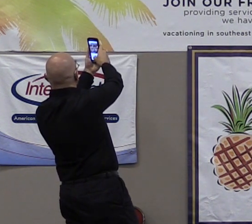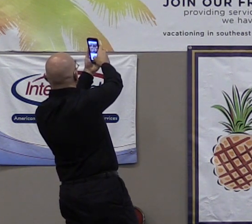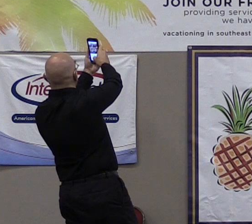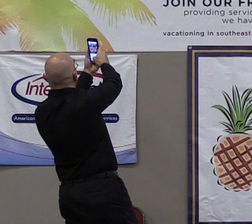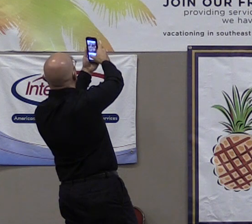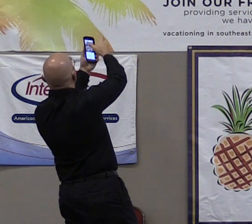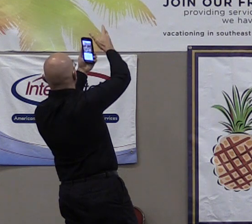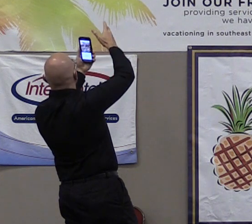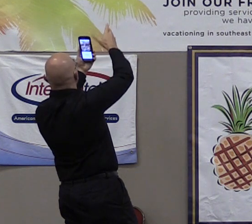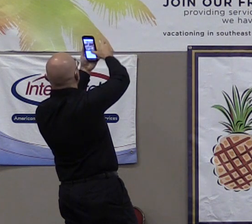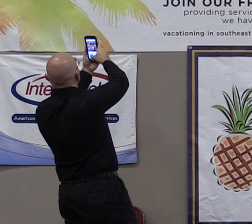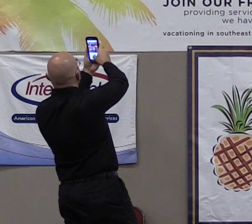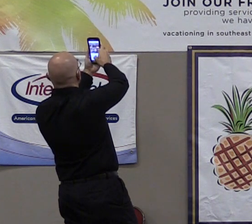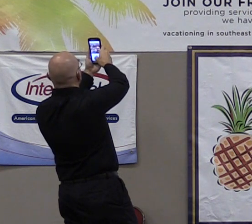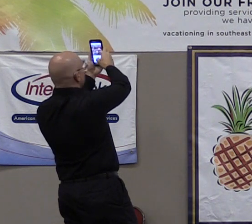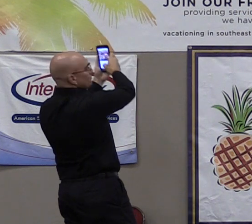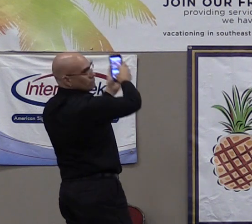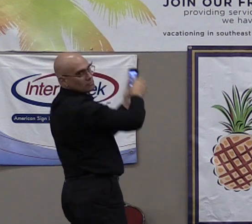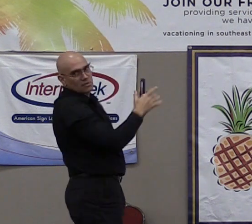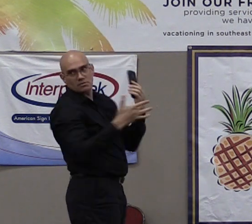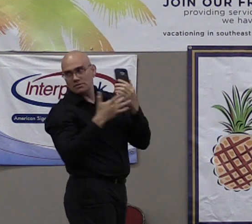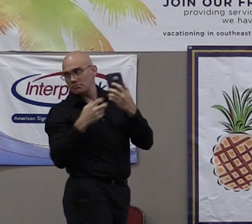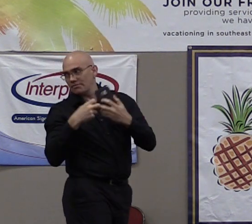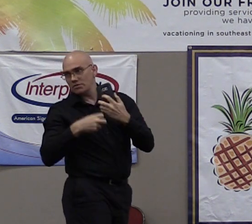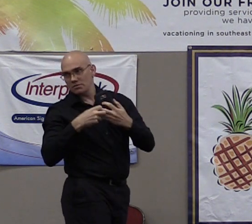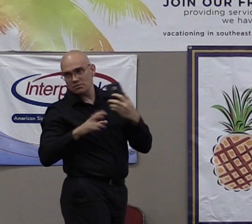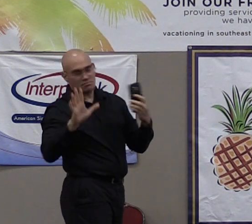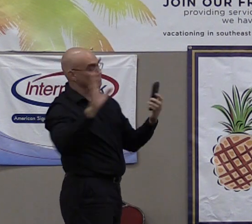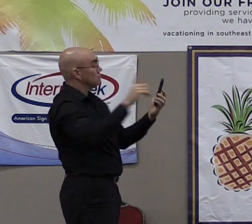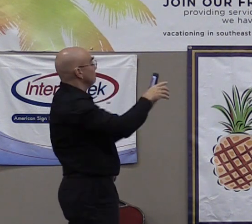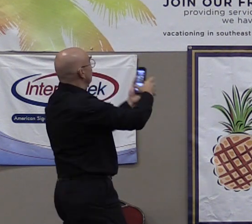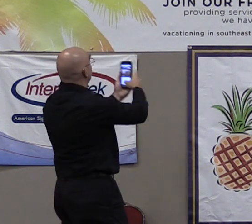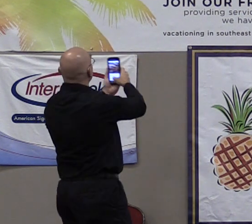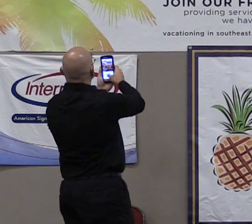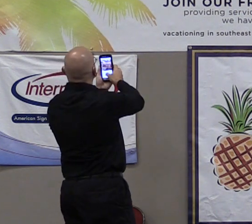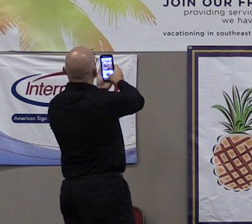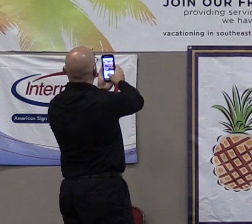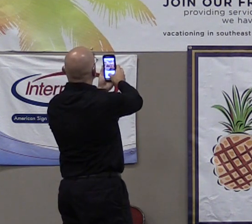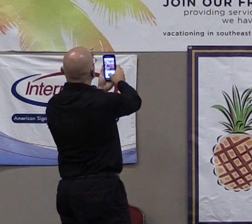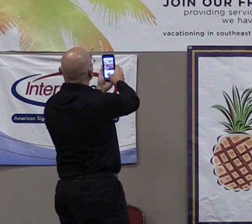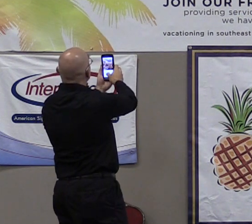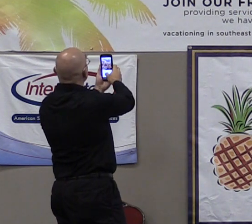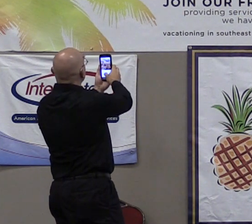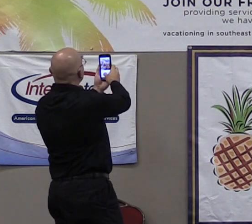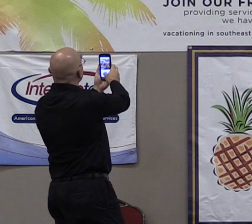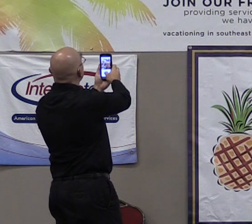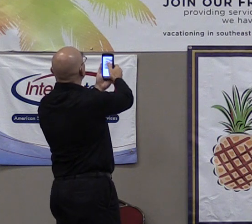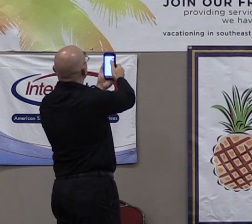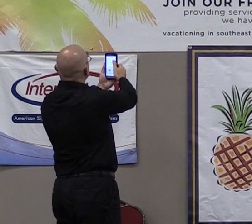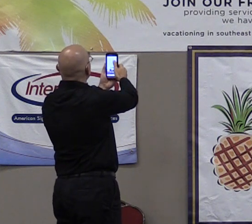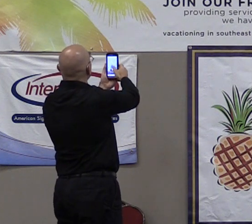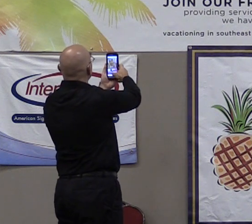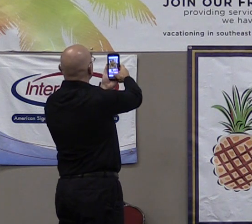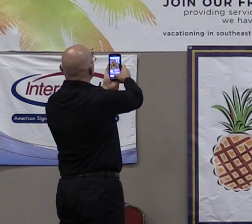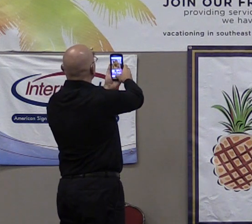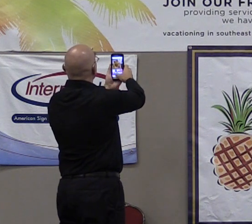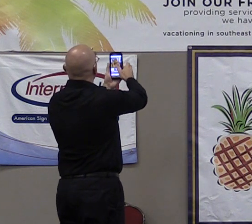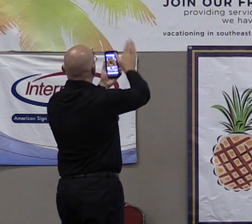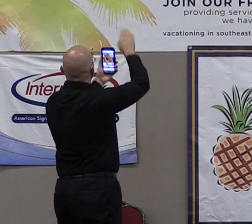Oh wait, hold on. Okay, now wait. Oh, technical difficulties, hold on.